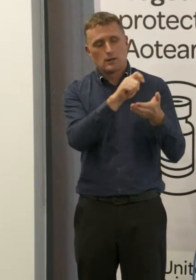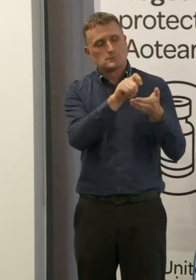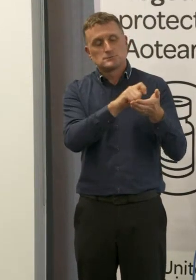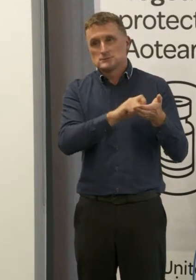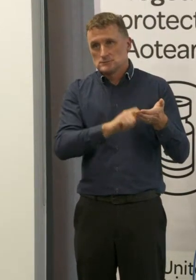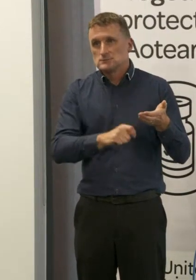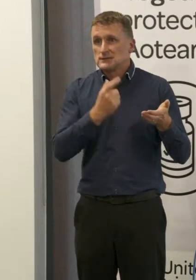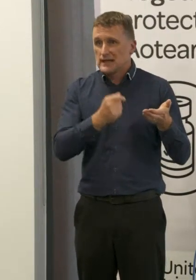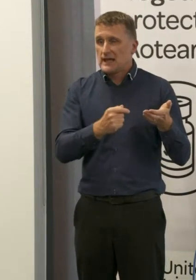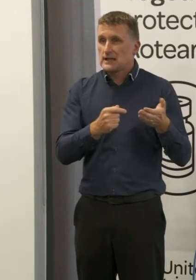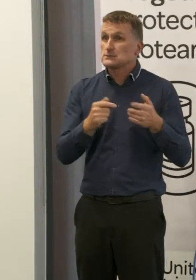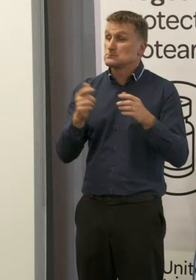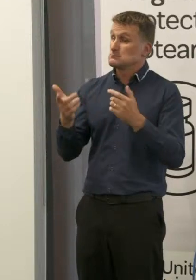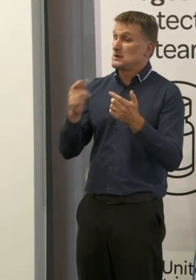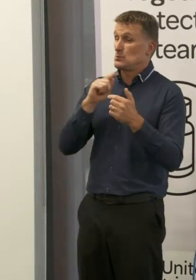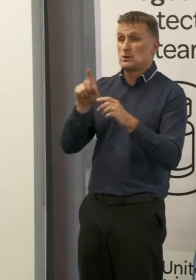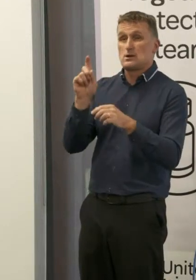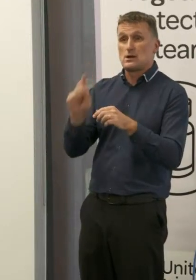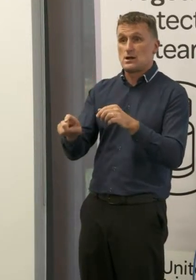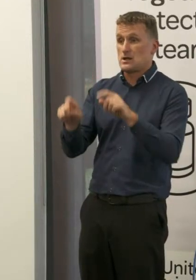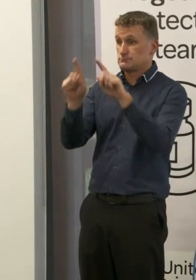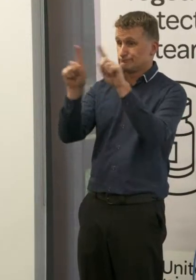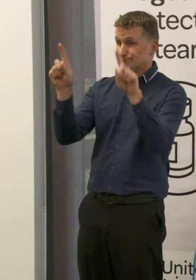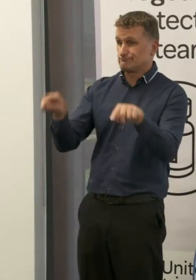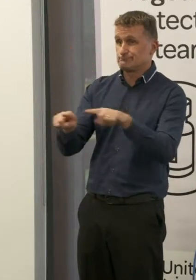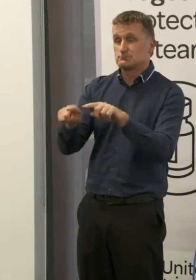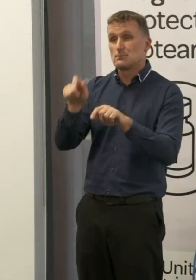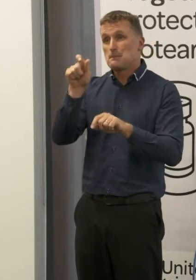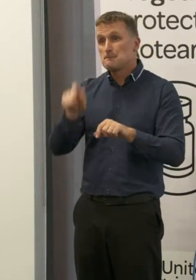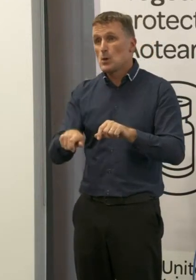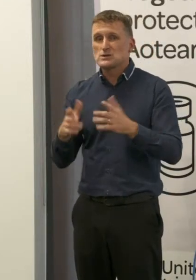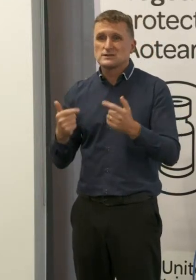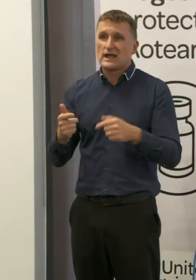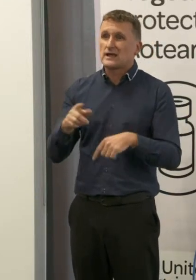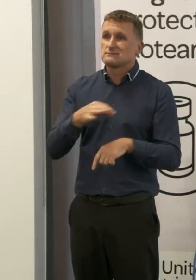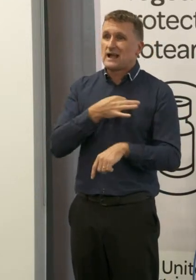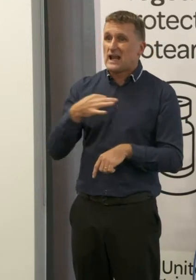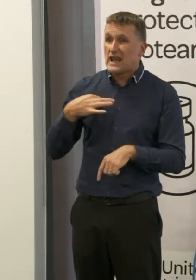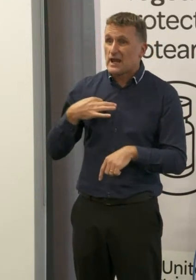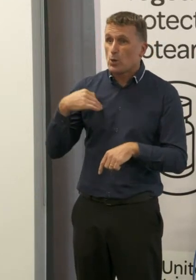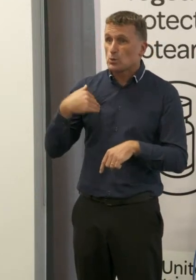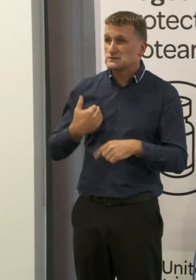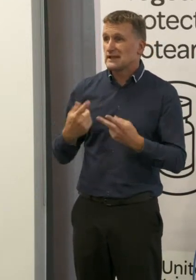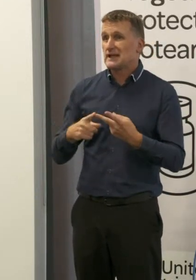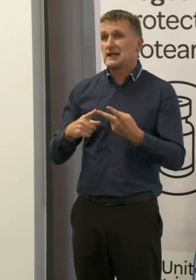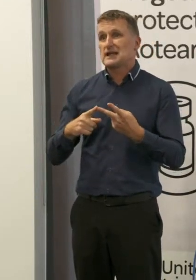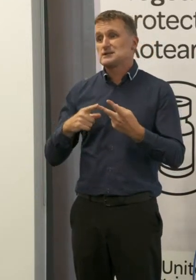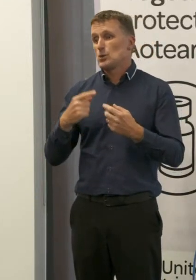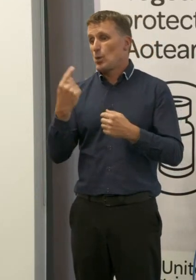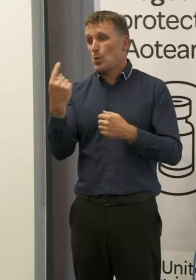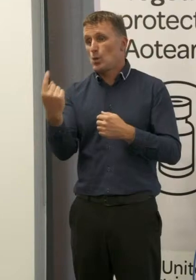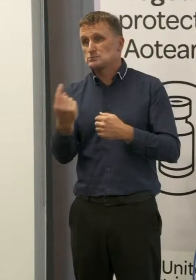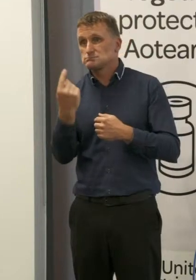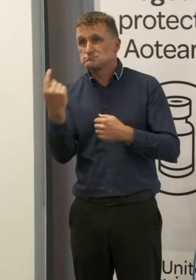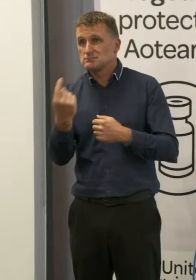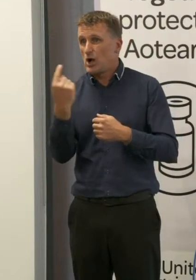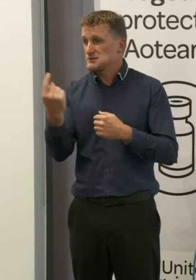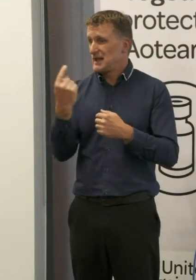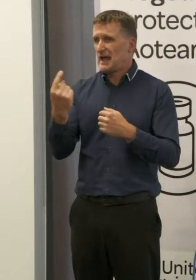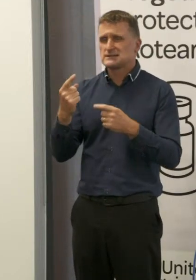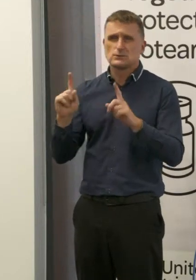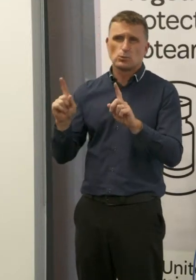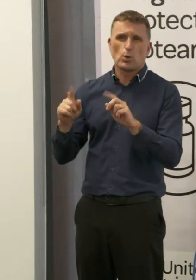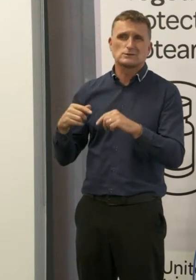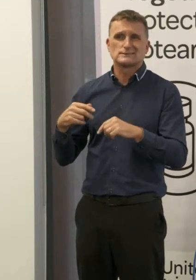needs, any requirement, any constraints or difficulty there might be around them self-isolating, and also what